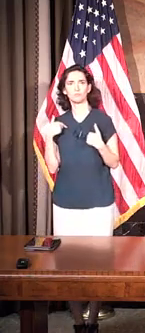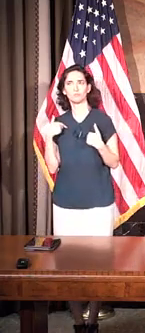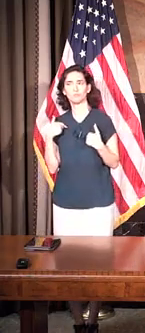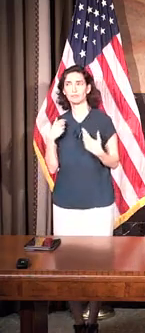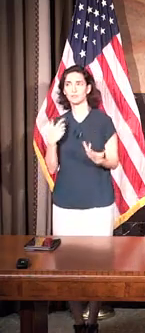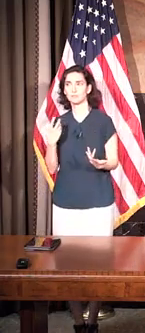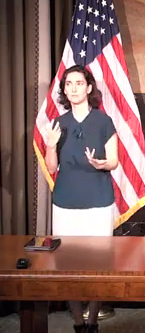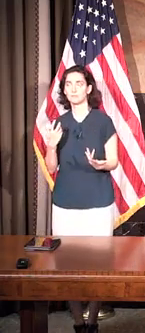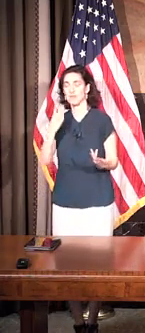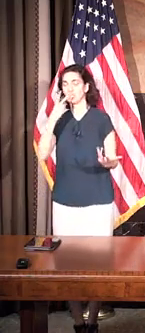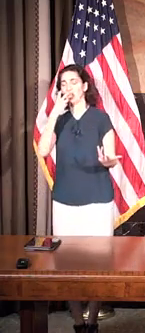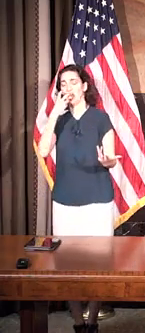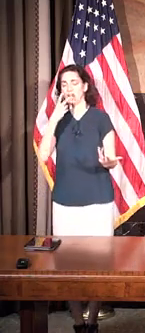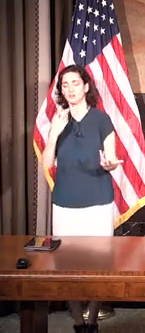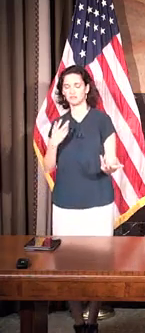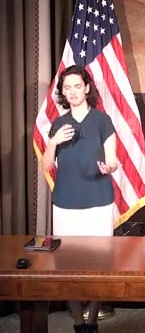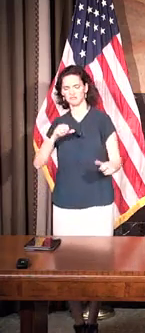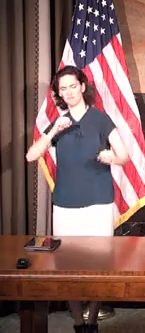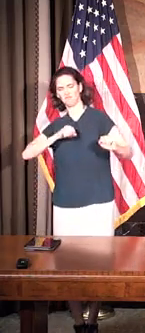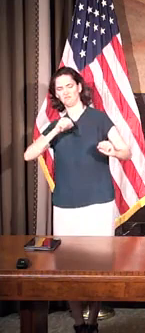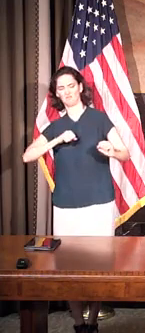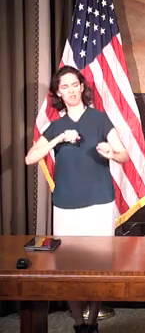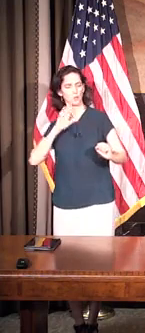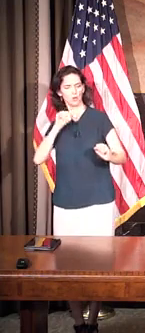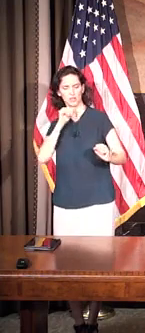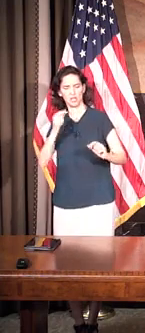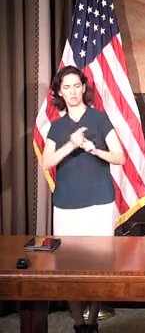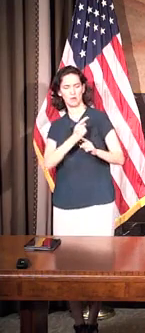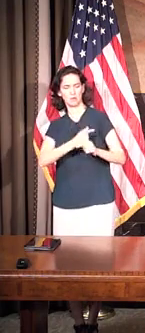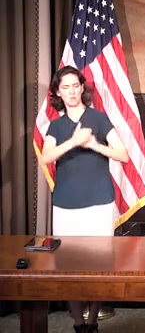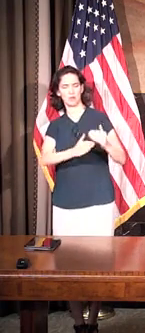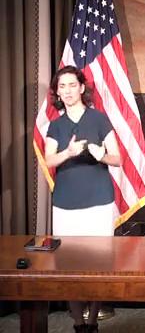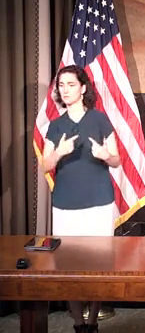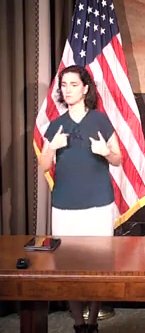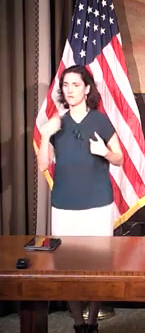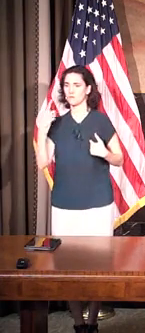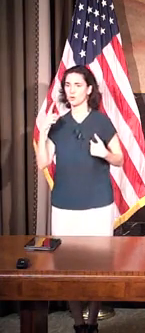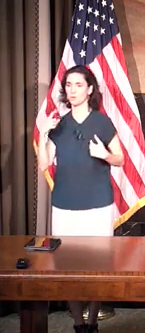doubt that prosecution is going to be done properly.